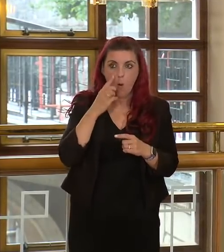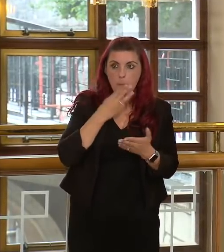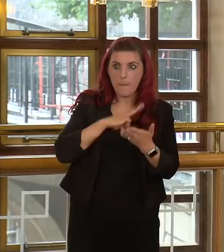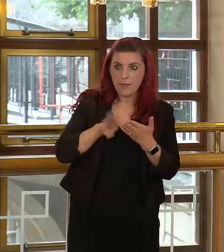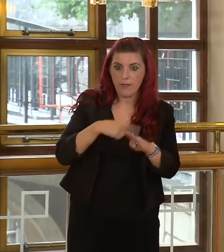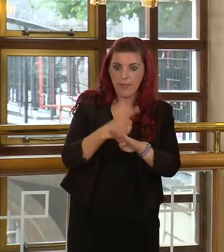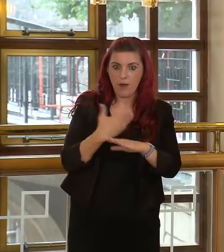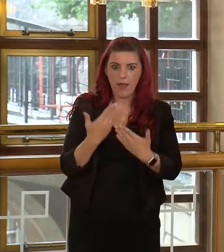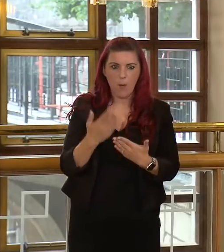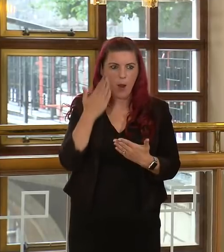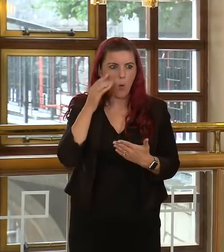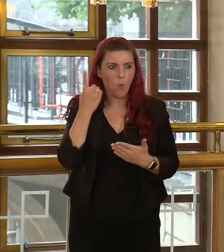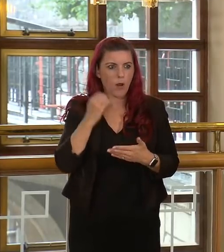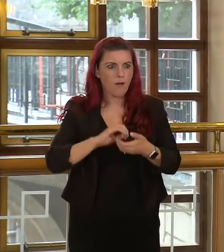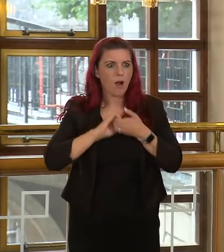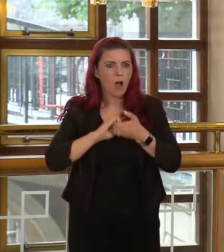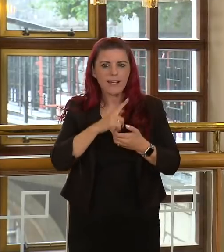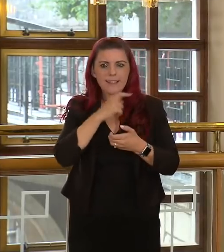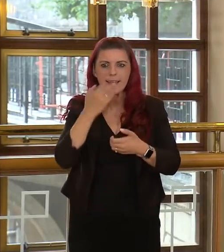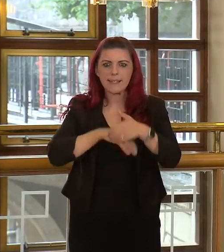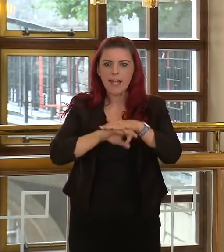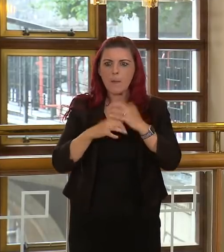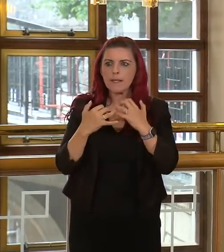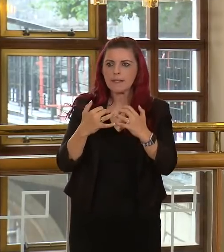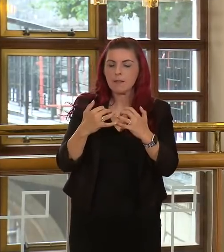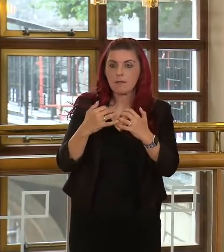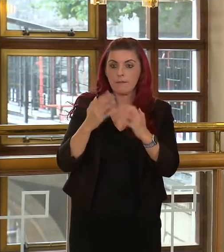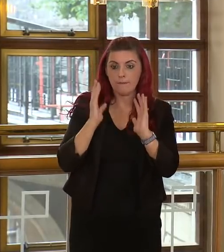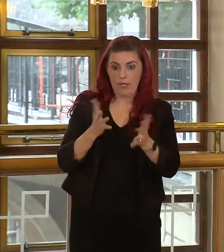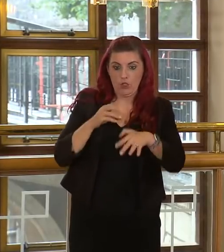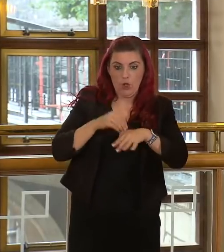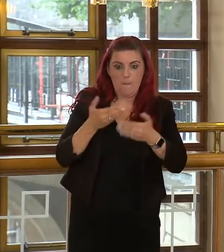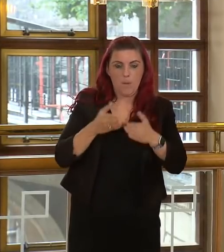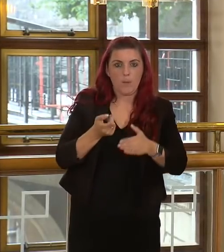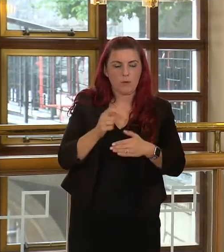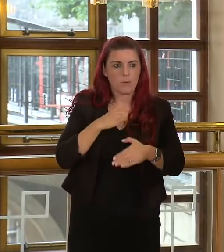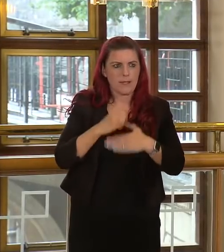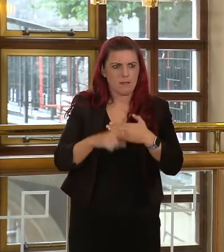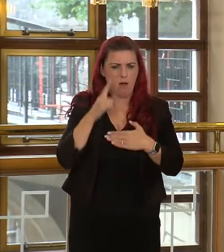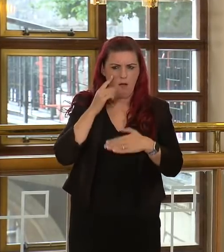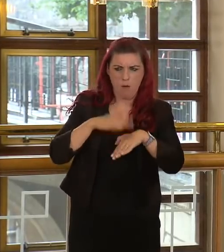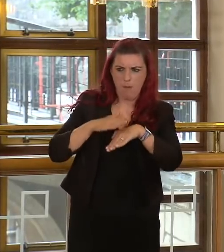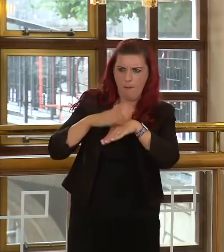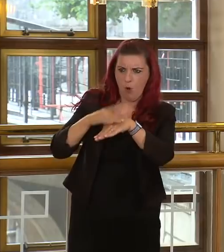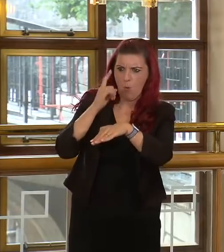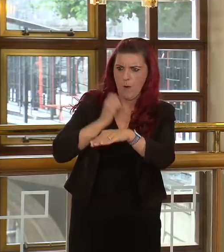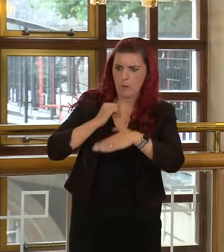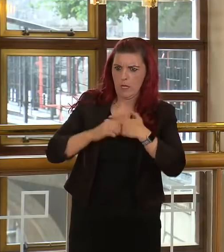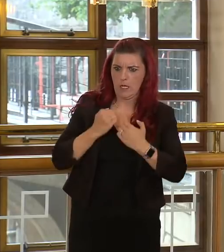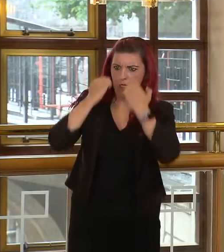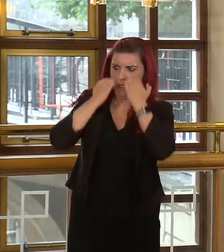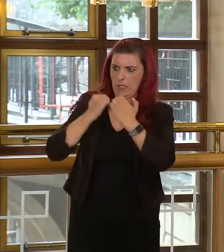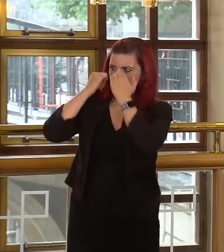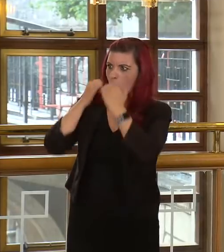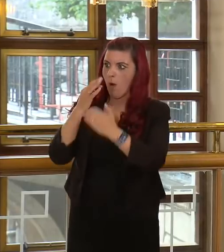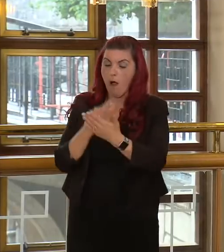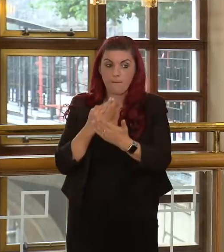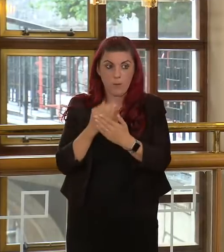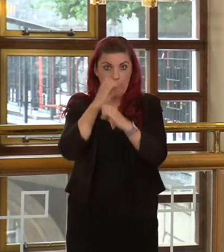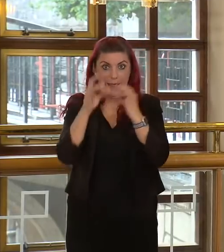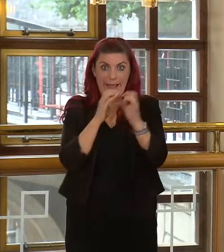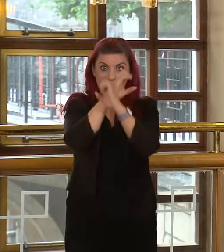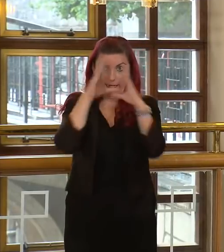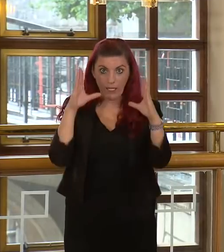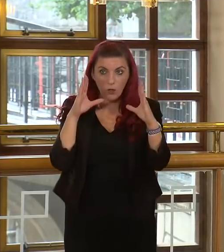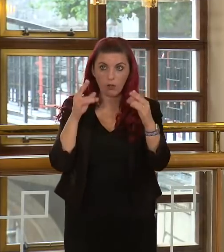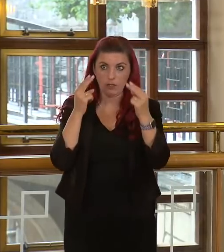our colleagues relayed to us at Cabinet today, even being on public transport, remarking that a lot more people seem to be even wearing them today. So often when you make it clear, pardon